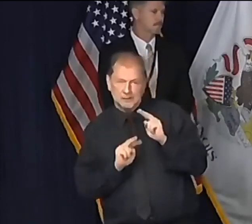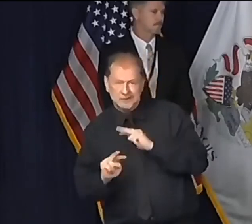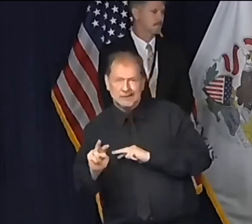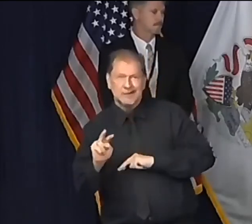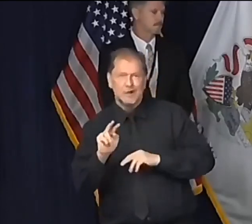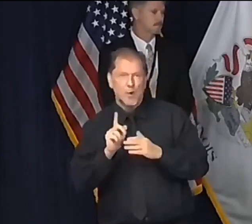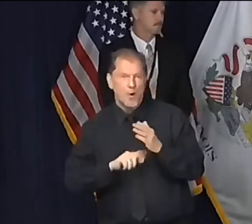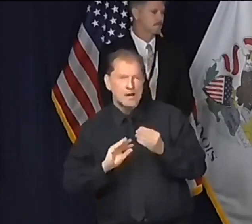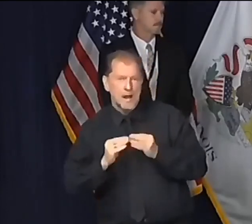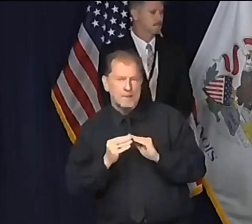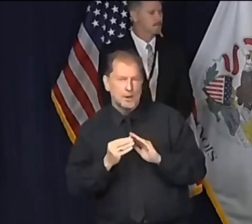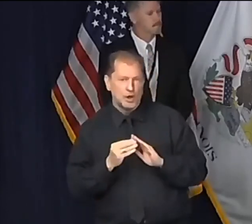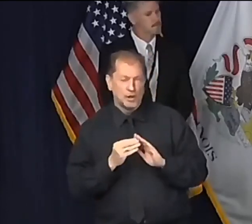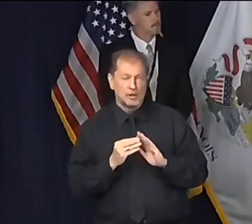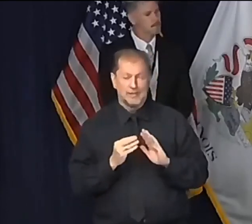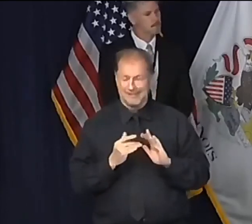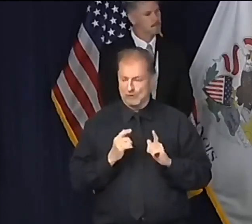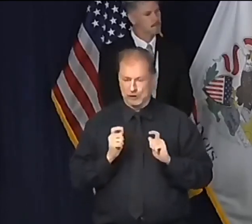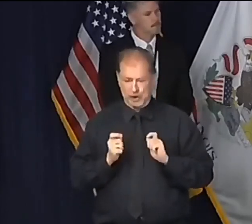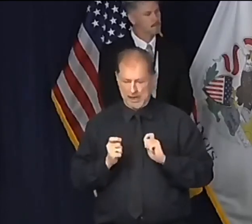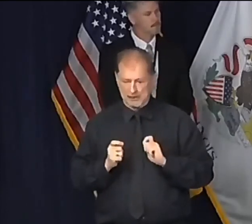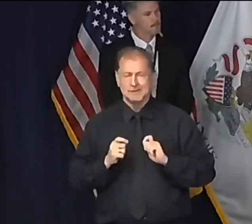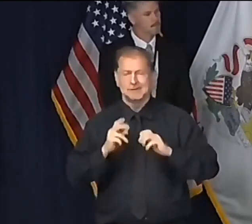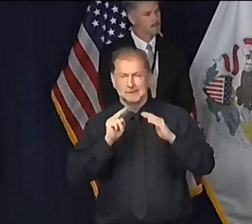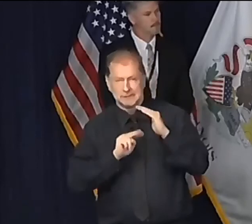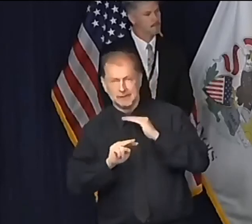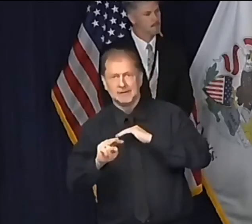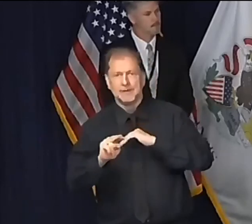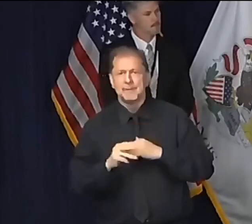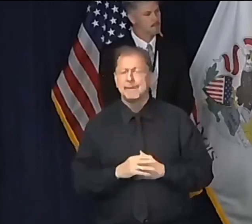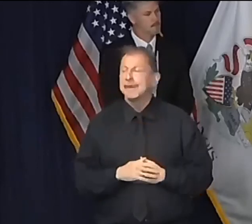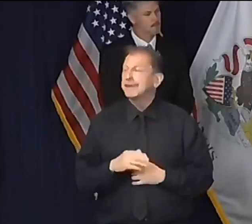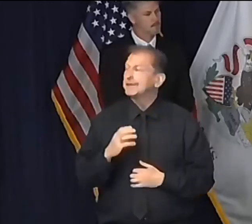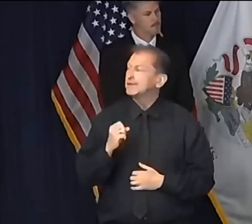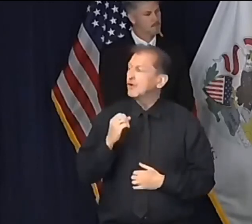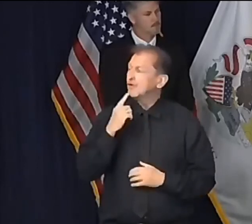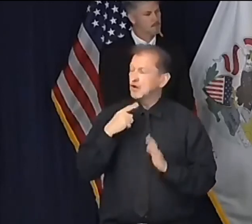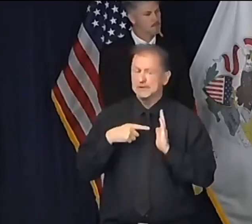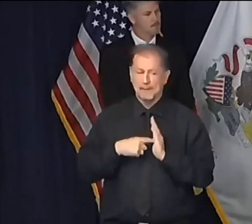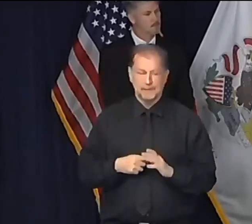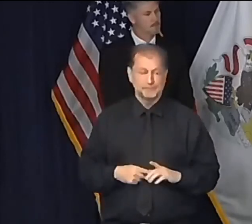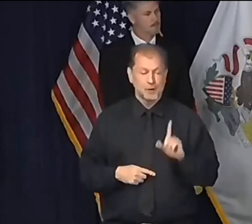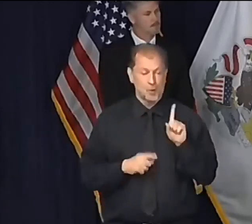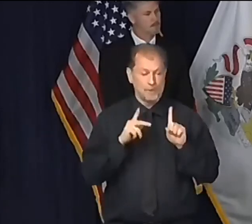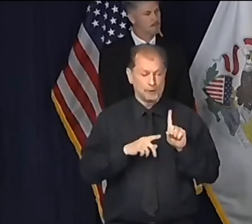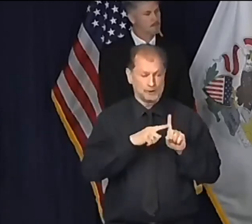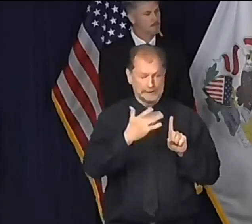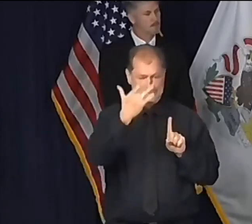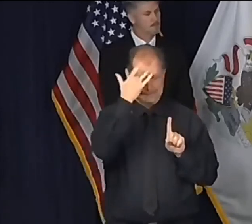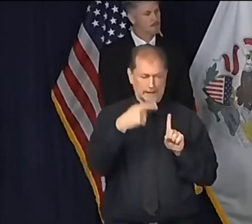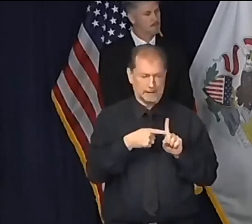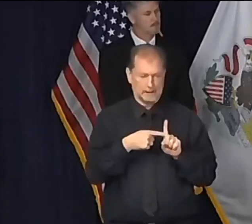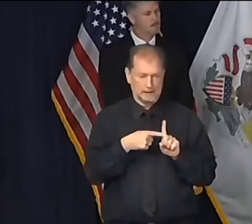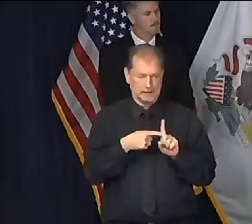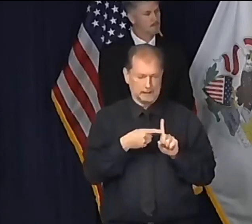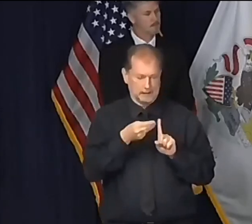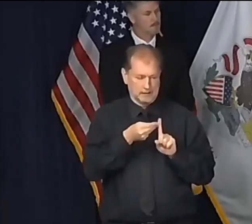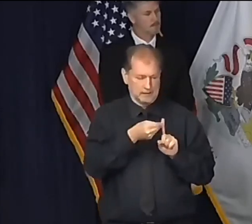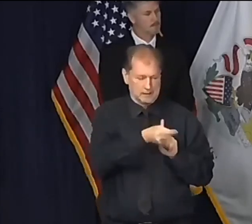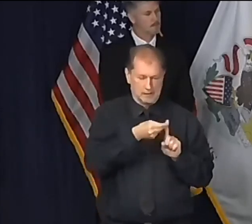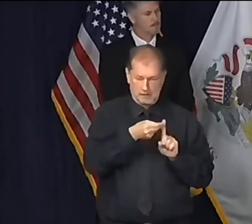address COVID-19. It's how many people does a single infected COVID-19 patient